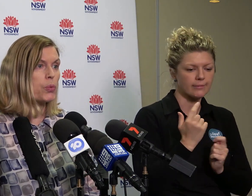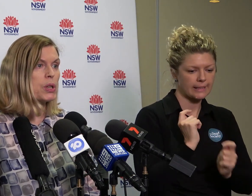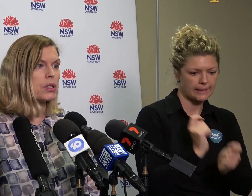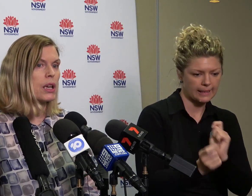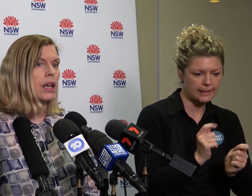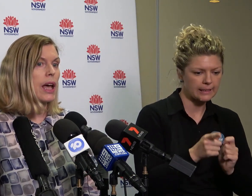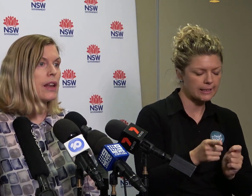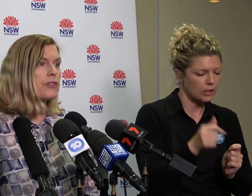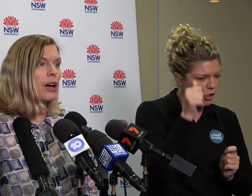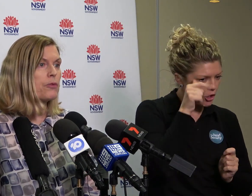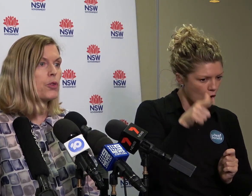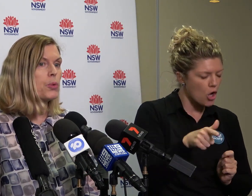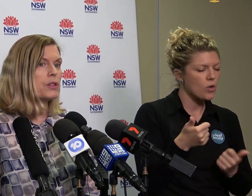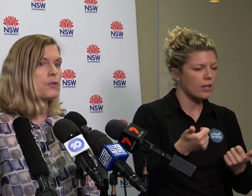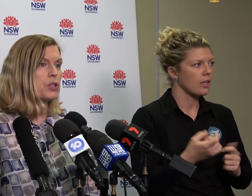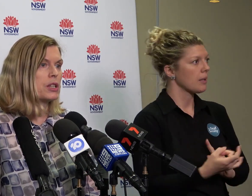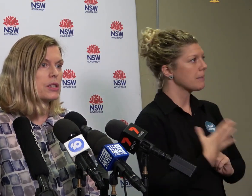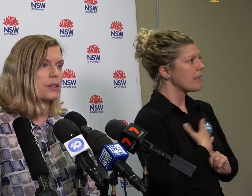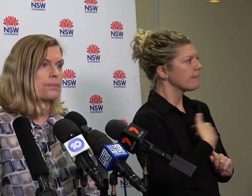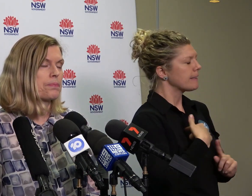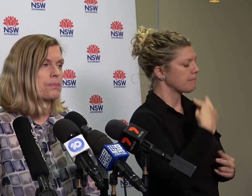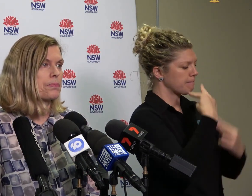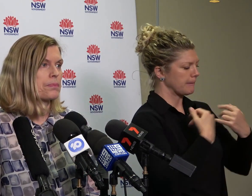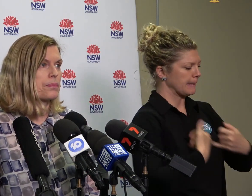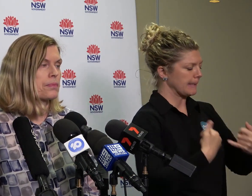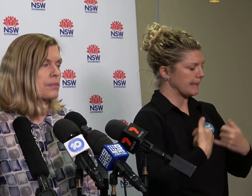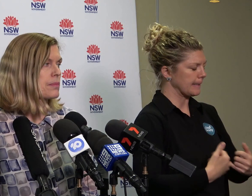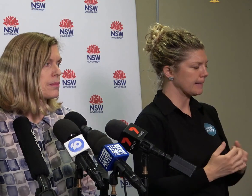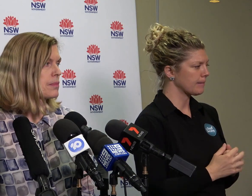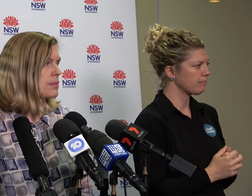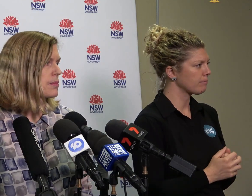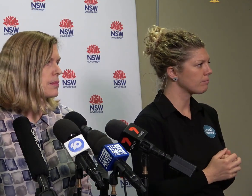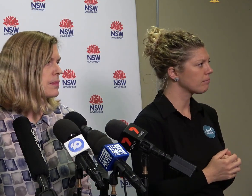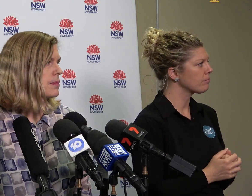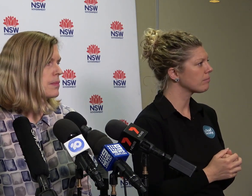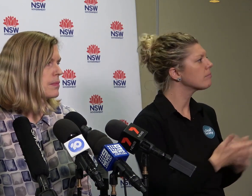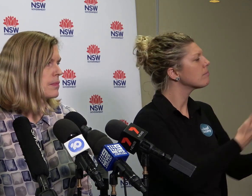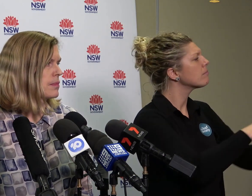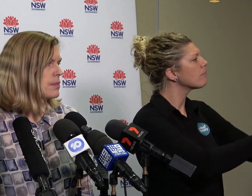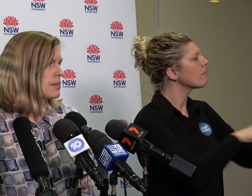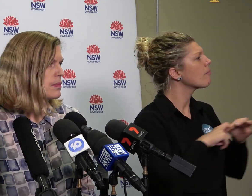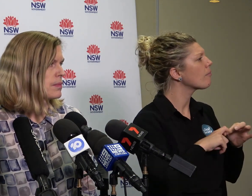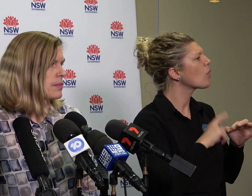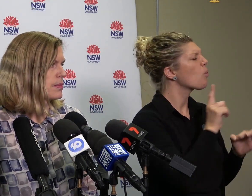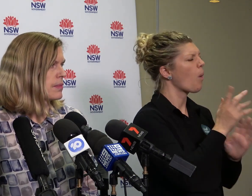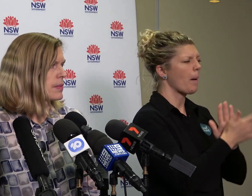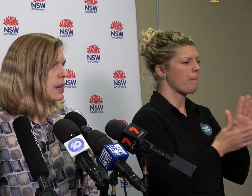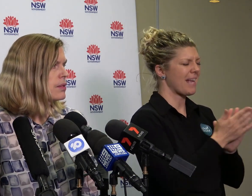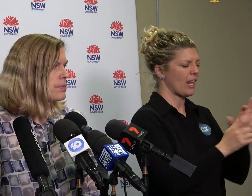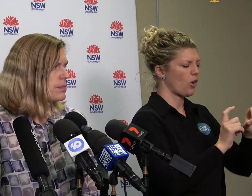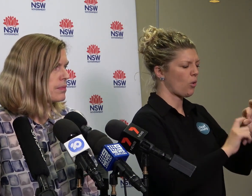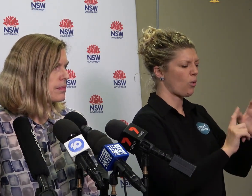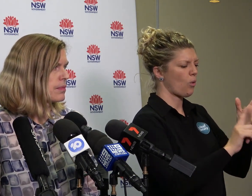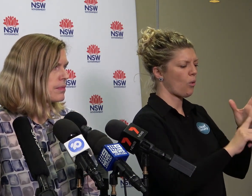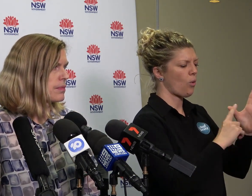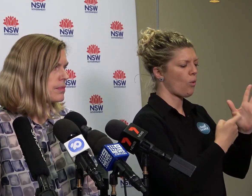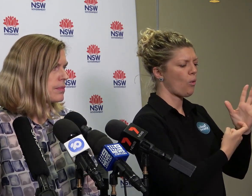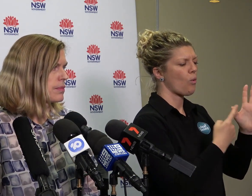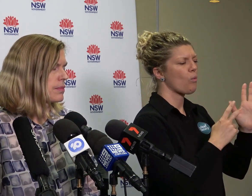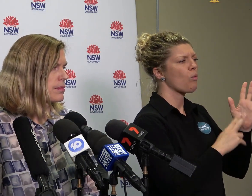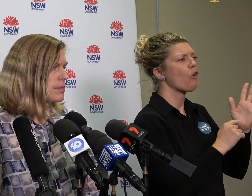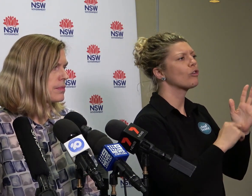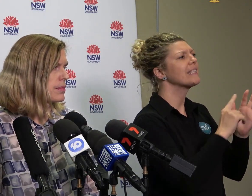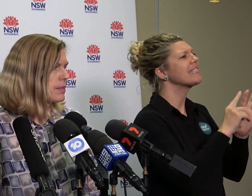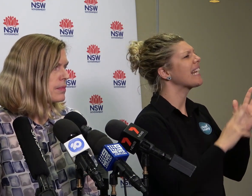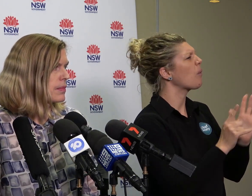were at higher risk and have come forward for testing. Can you just confirm what quarantine actually means for these